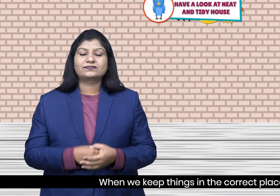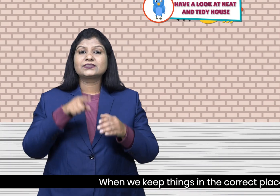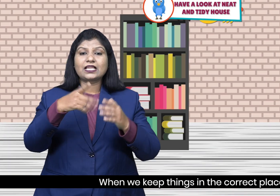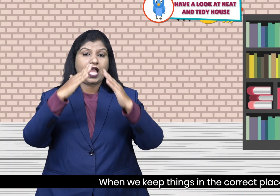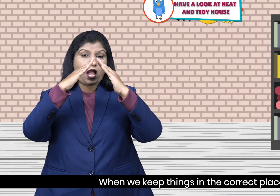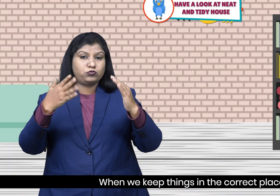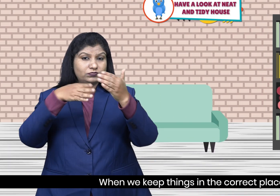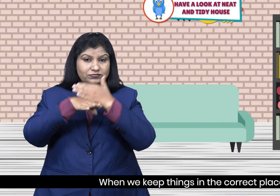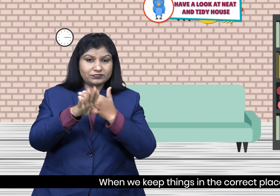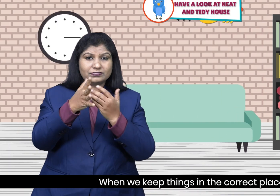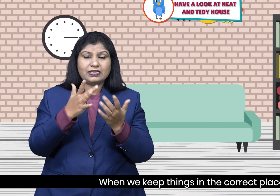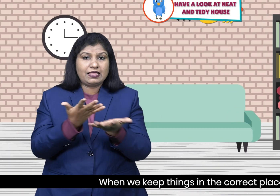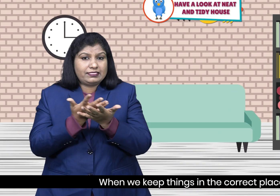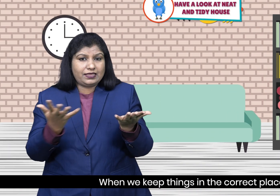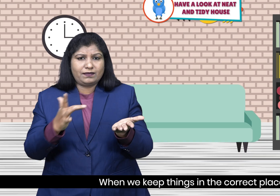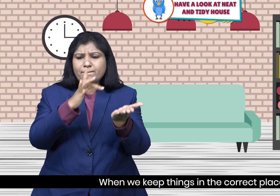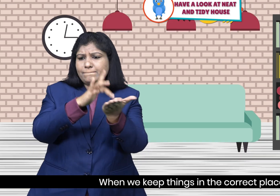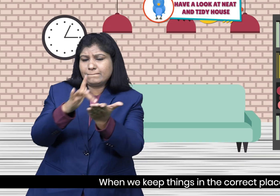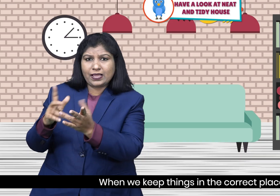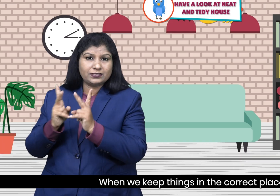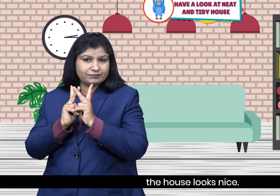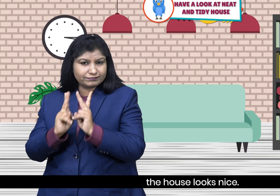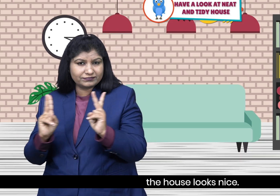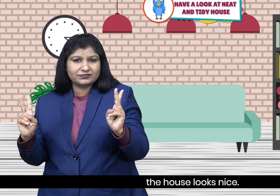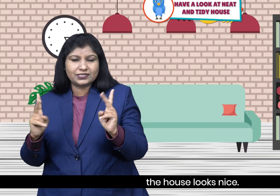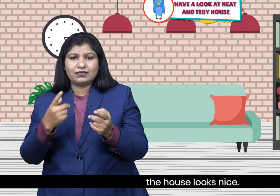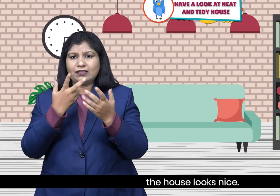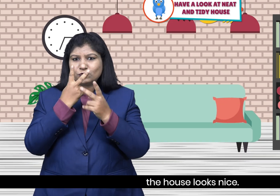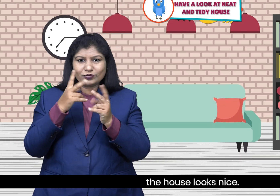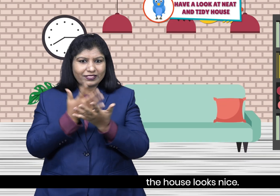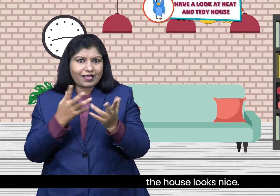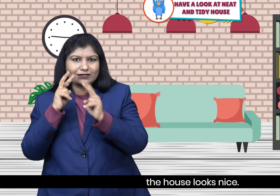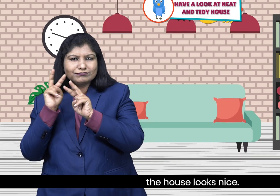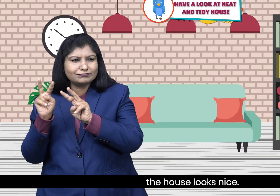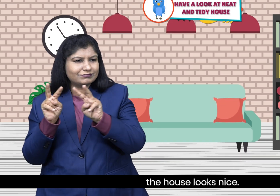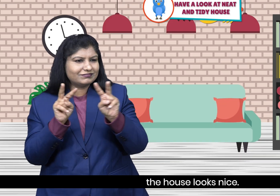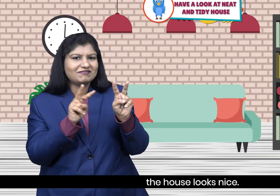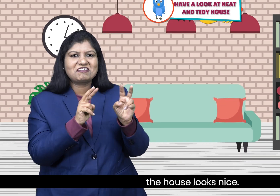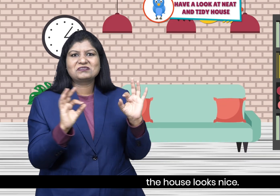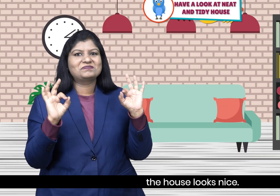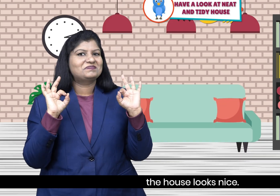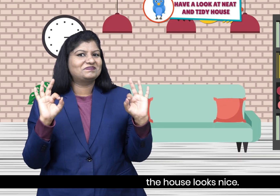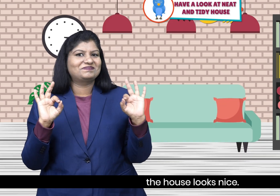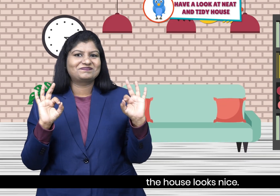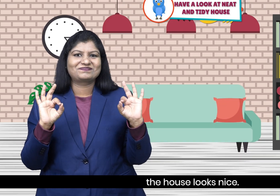When we keep things in the correct place, the house looks nice.